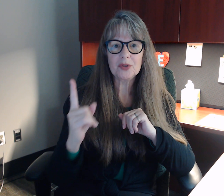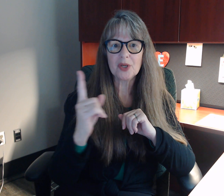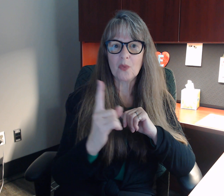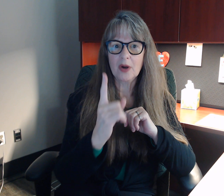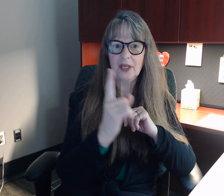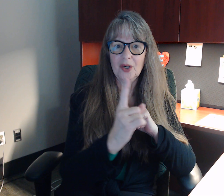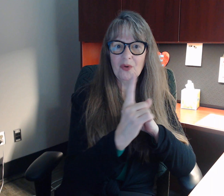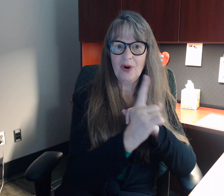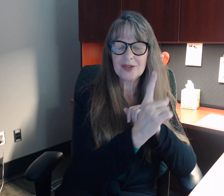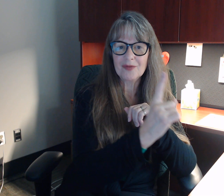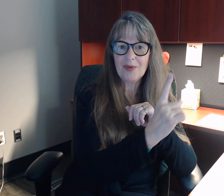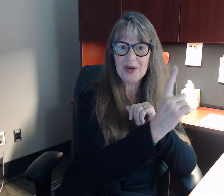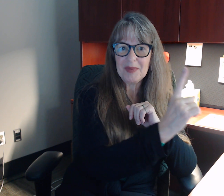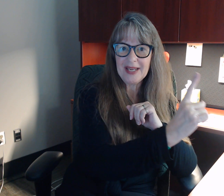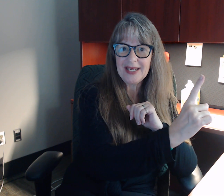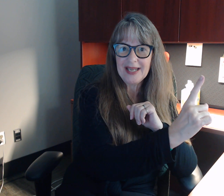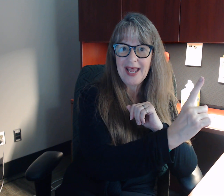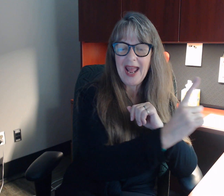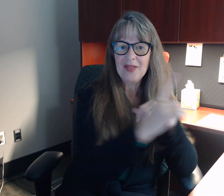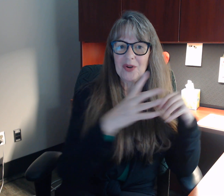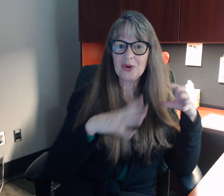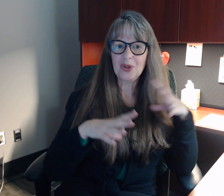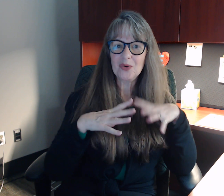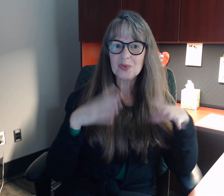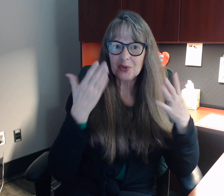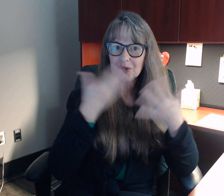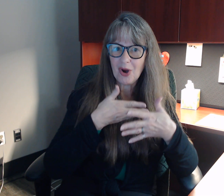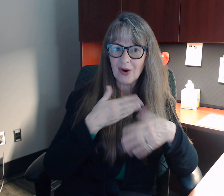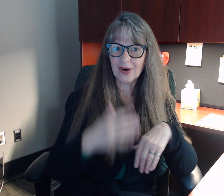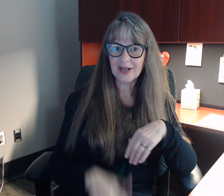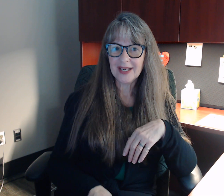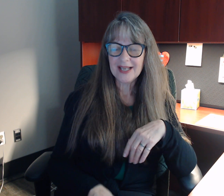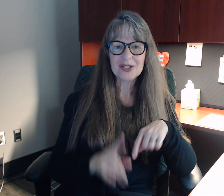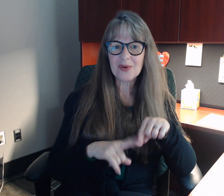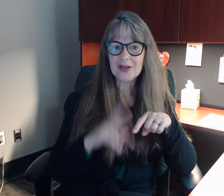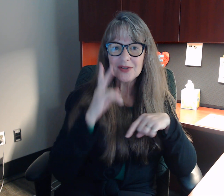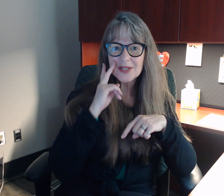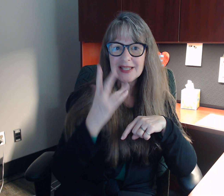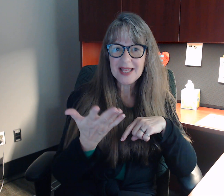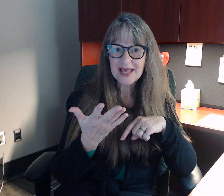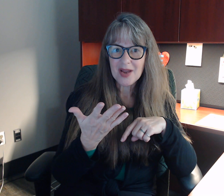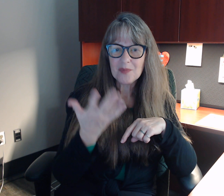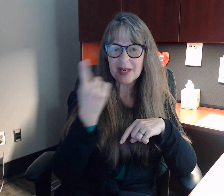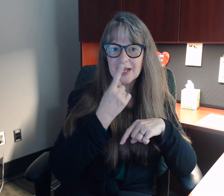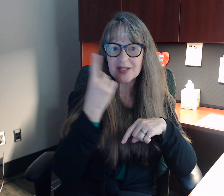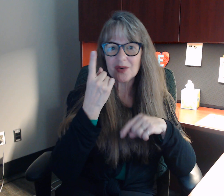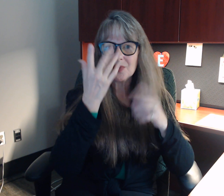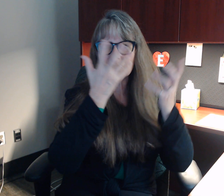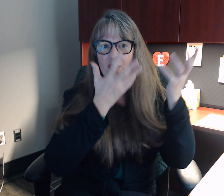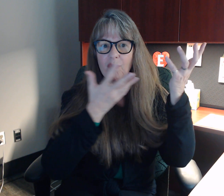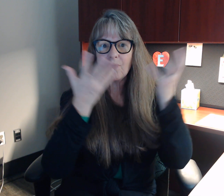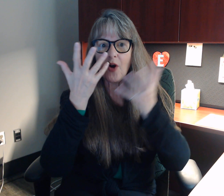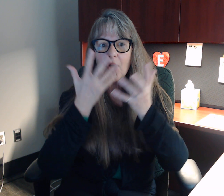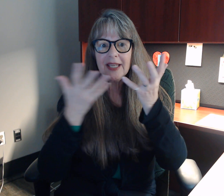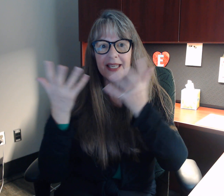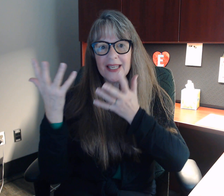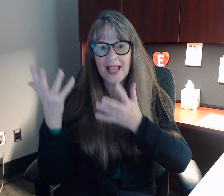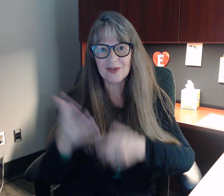person walking across in front of me and their clothes were dark. And so I couldn't see them because it was so foggy